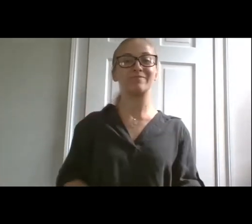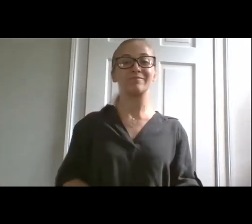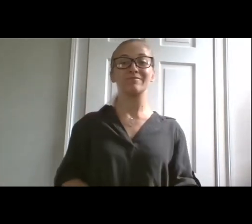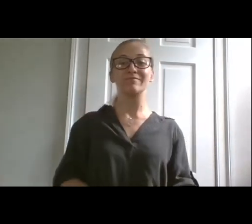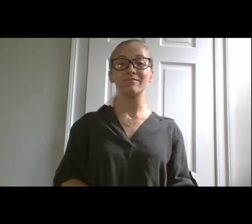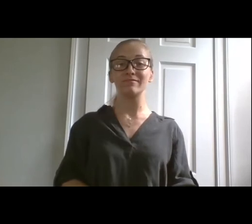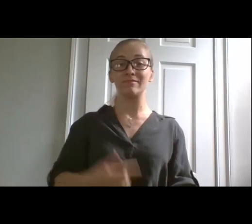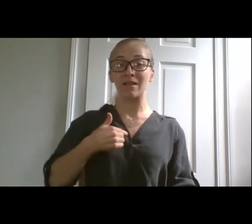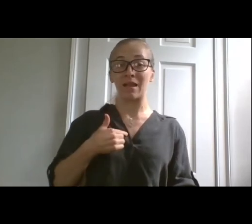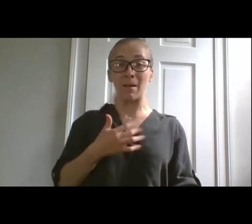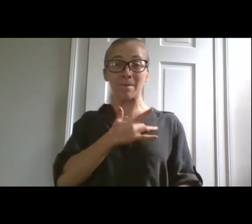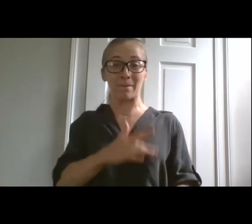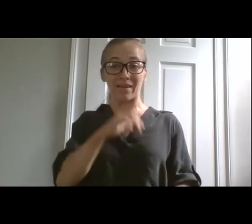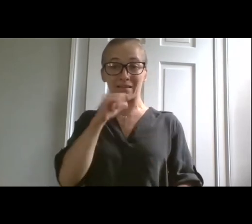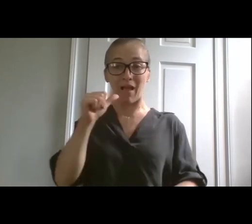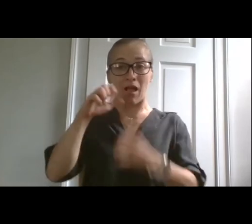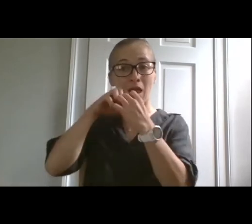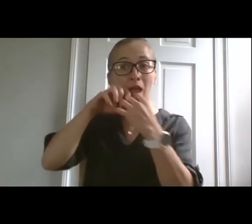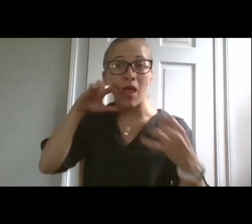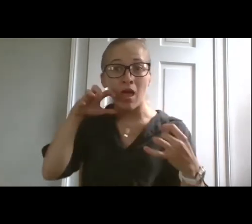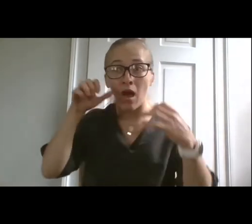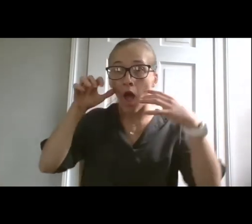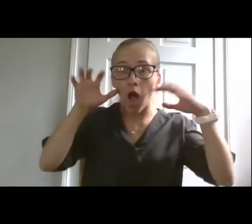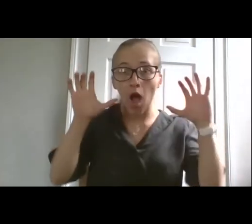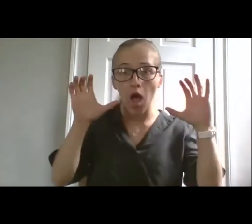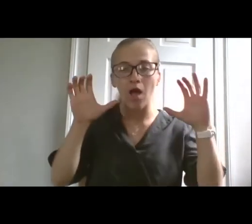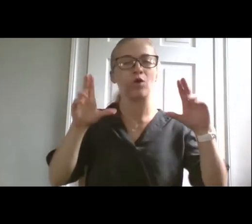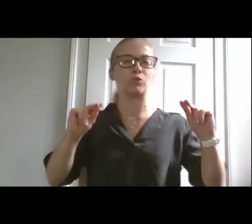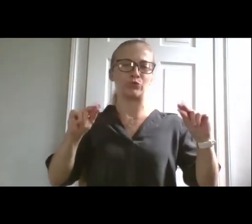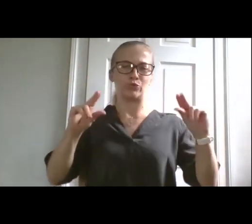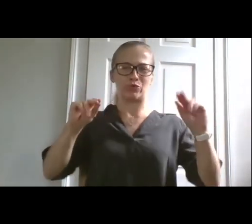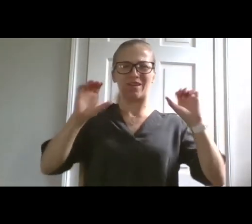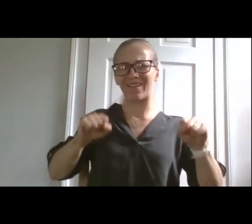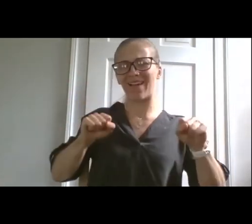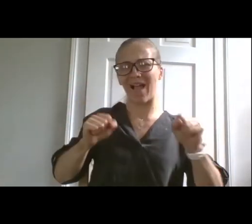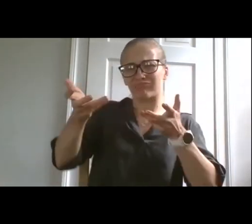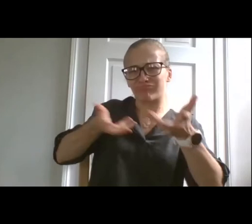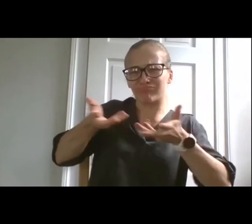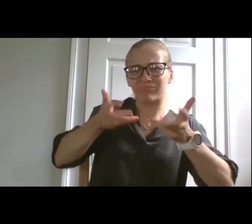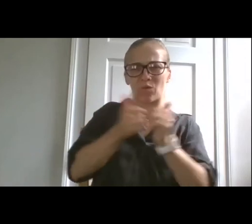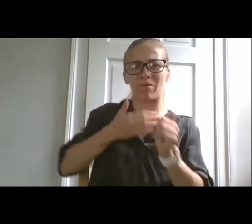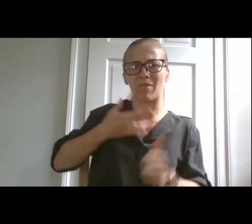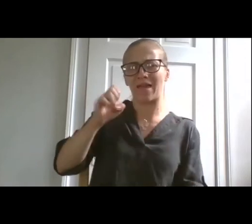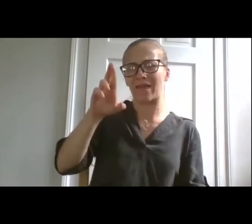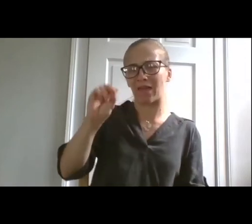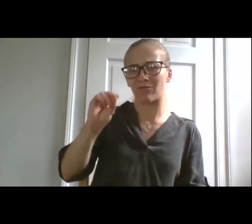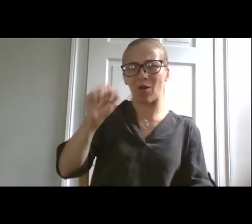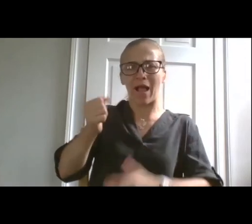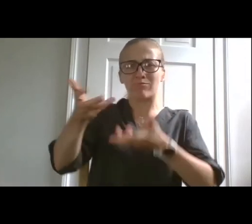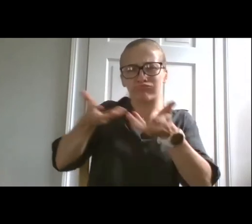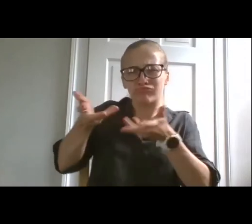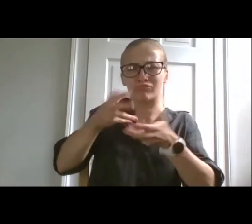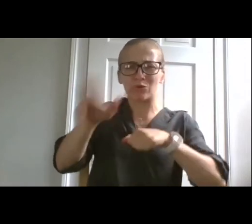get starstruck. I can go out to dinner or whatever with my heroes and usually just talk to them like